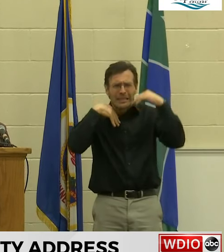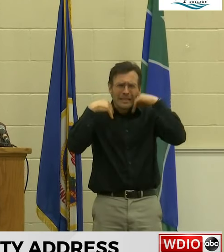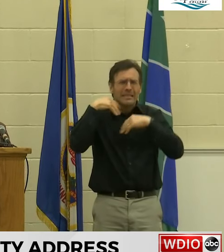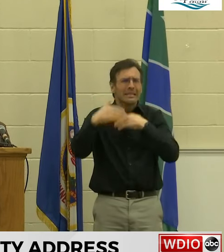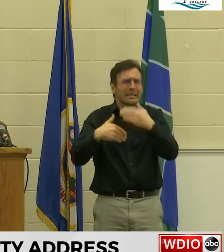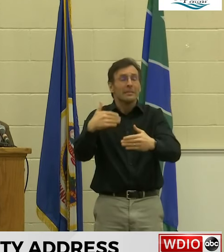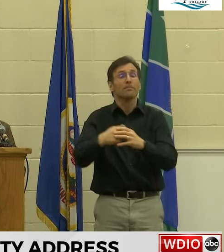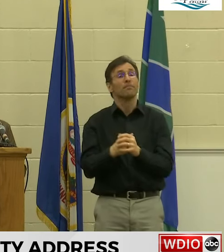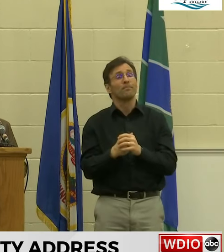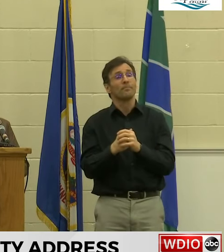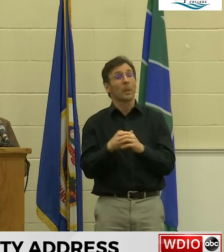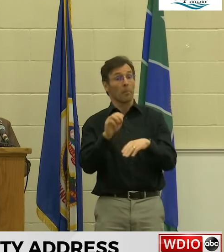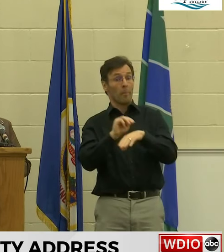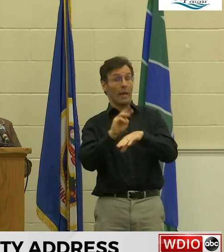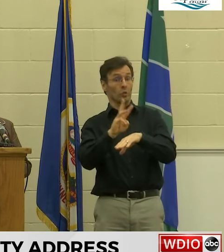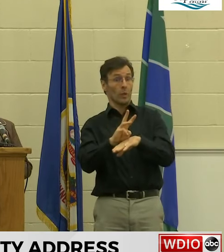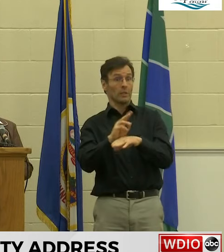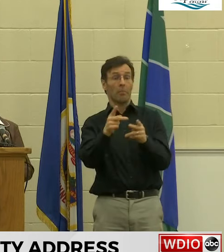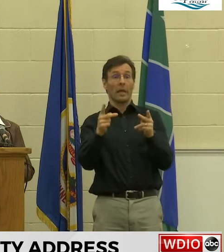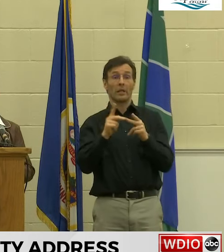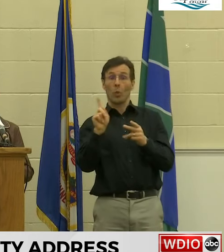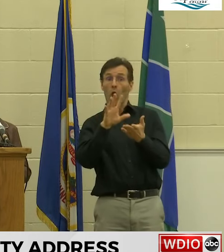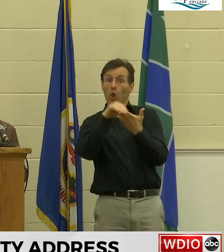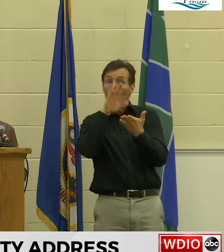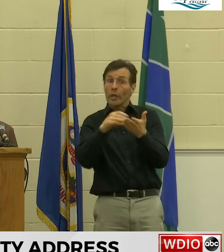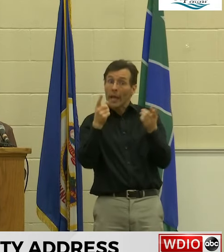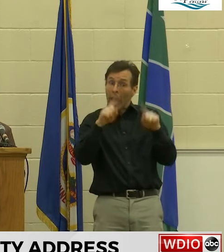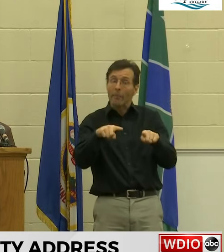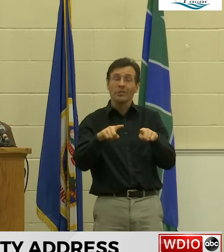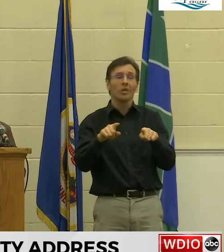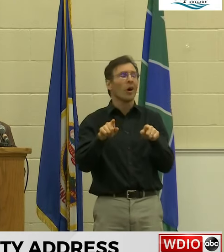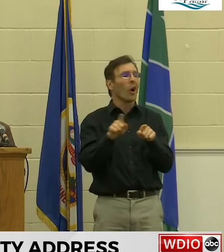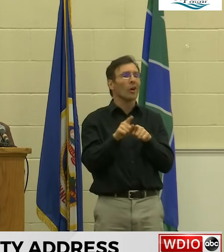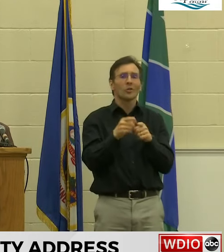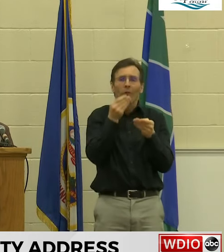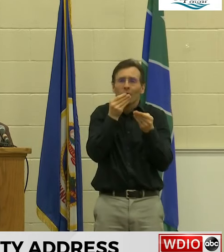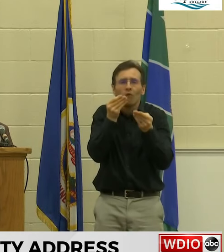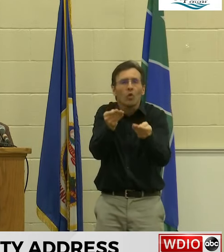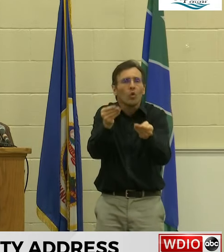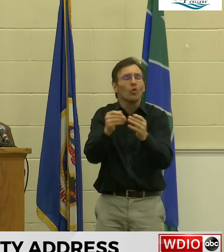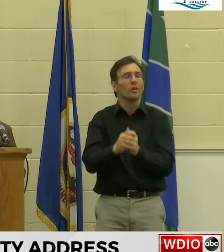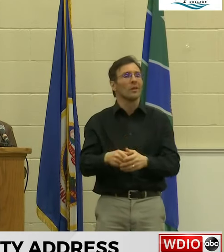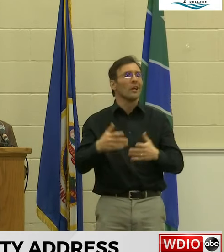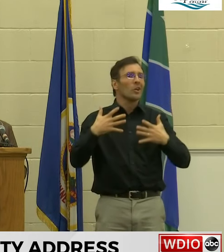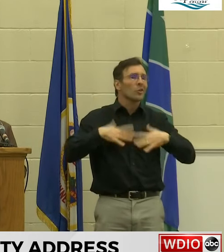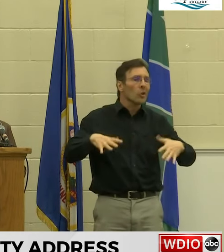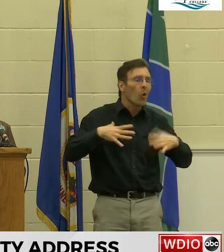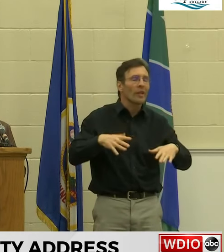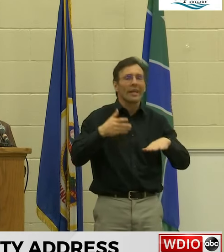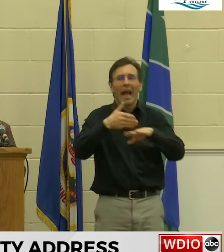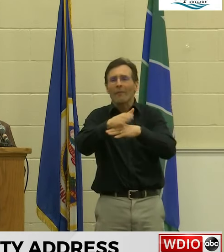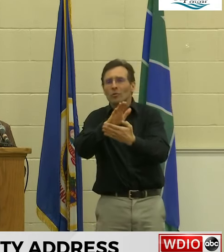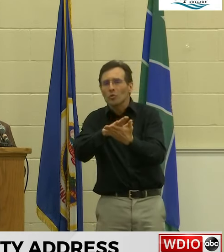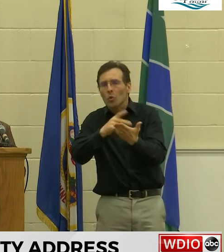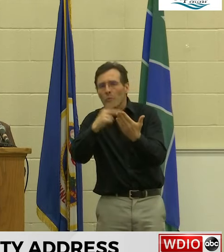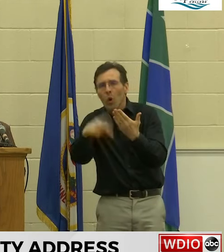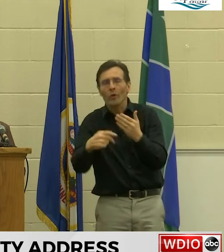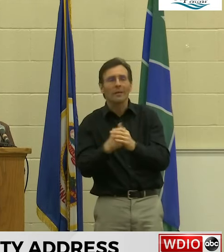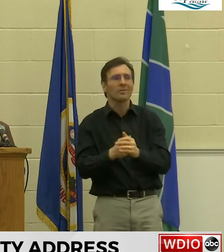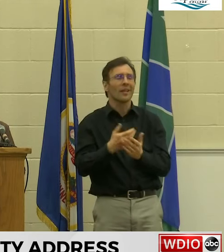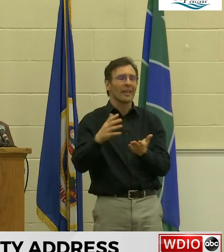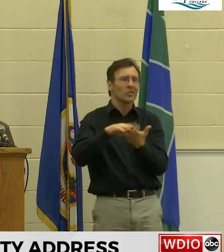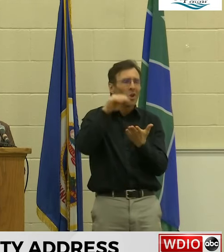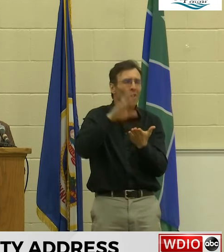Myers-Wilkins is a place where learning happens, but we are also food, clothing, after-school programs,